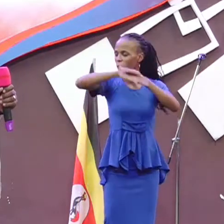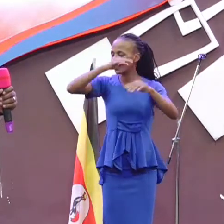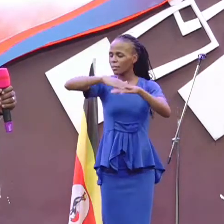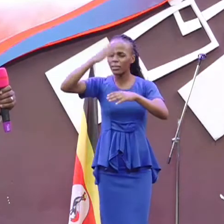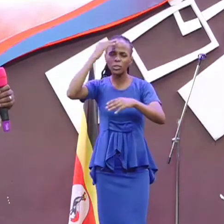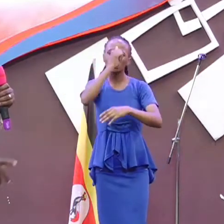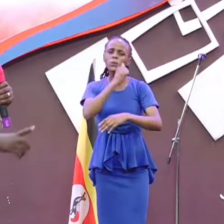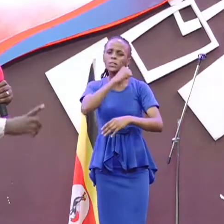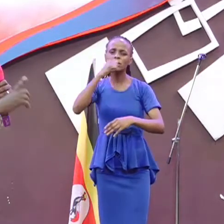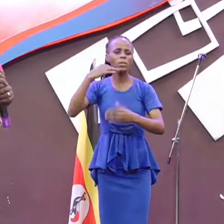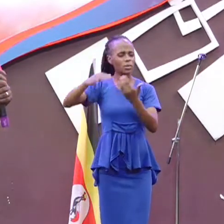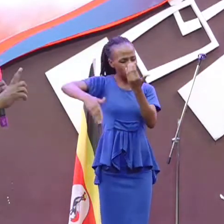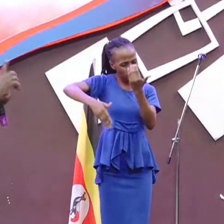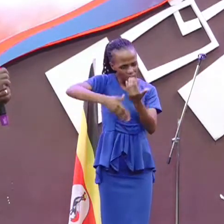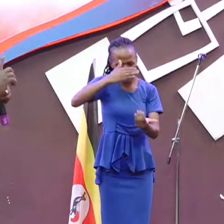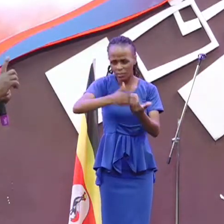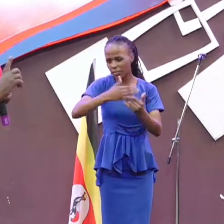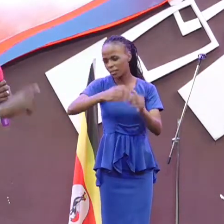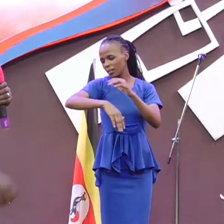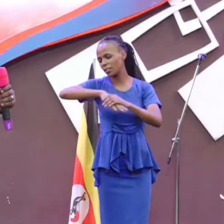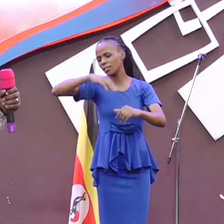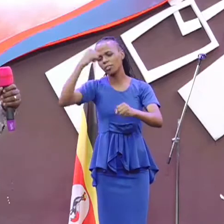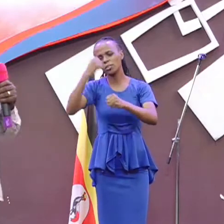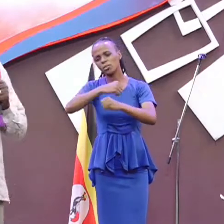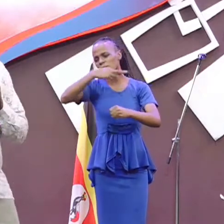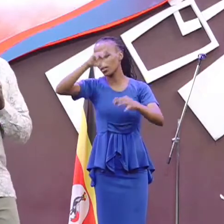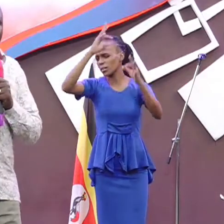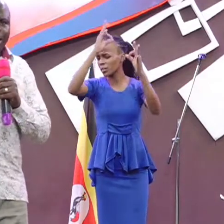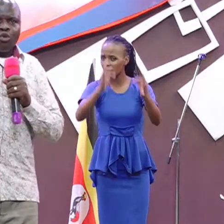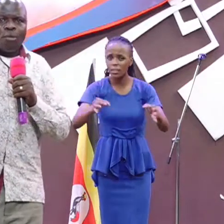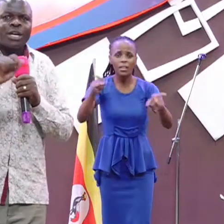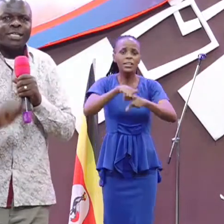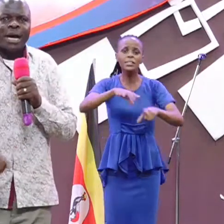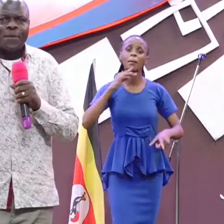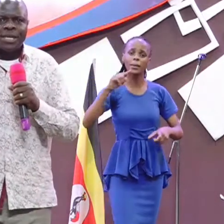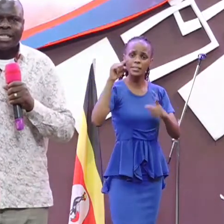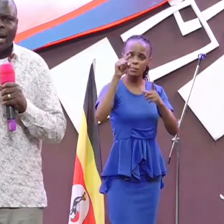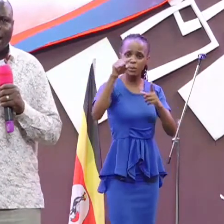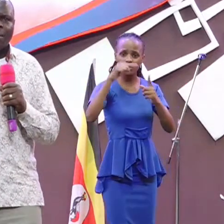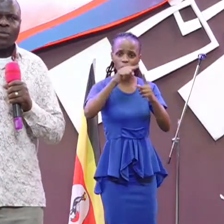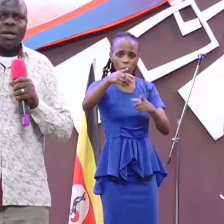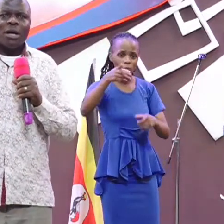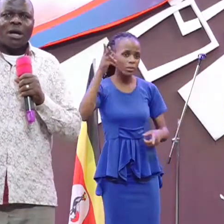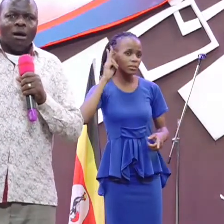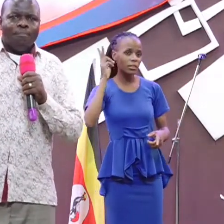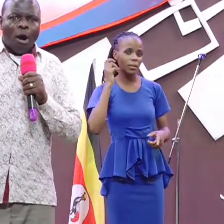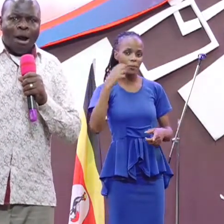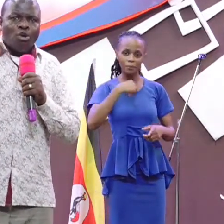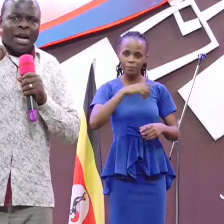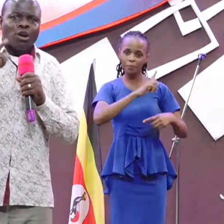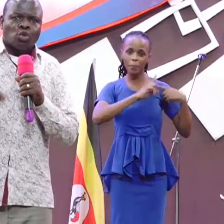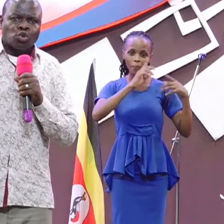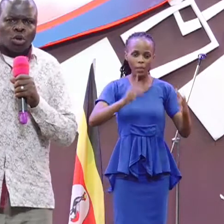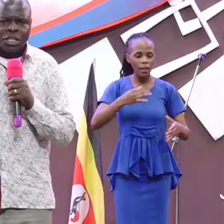who did not know the sacred of being, did not do what he was supposed to do. I speak to you, a believer who is